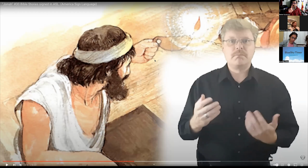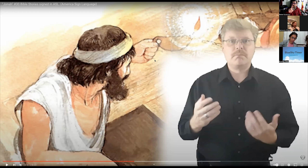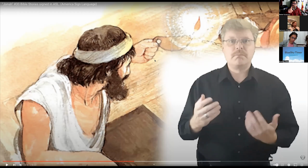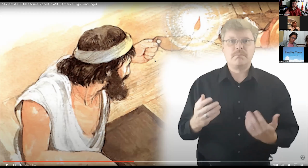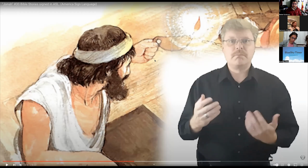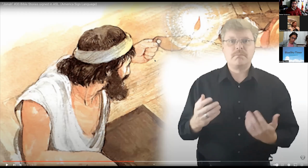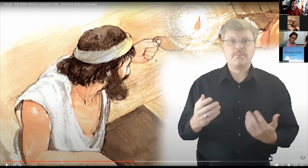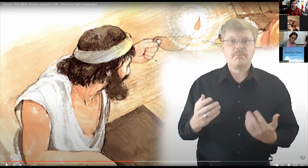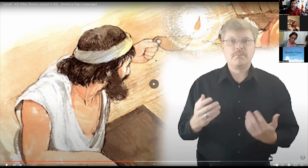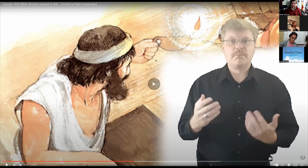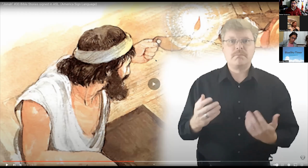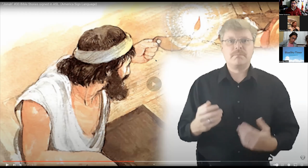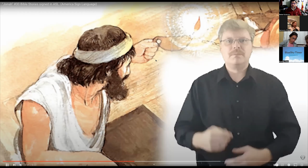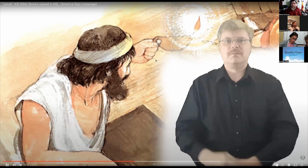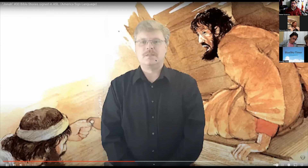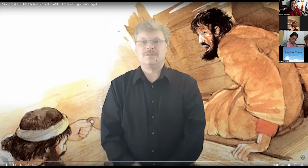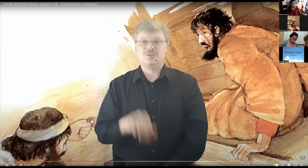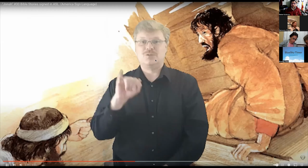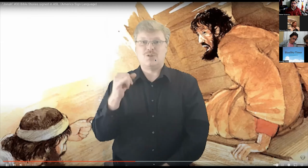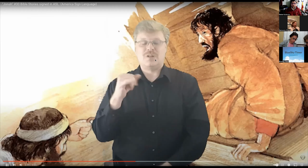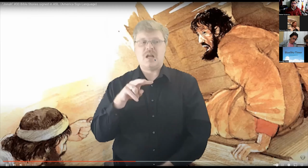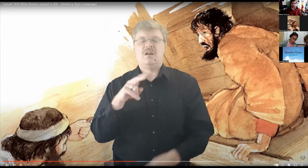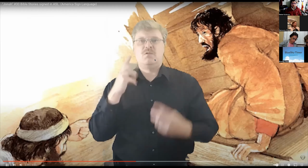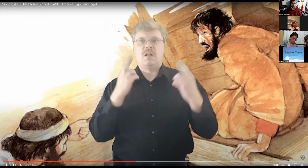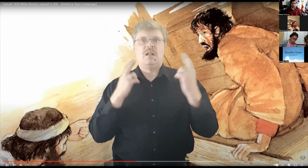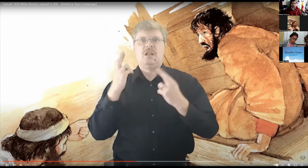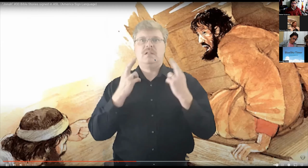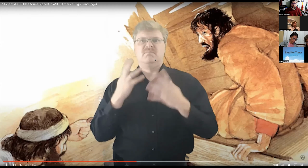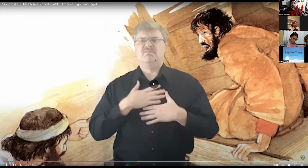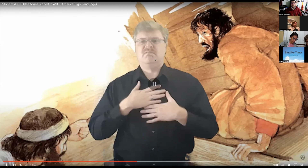he asked, and then he asked.